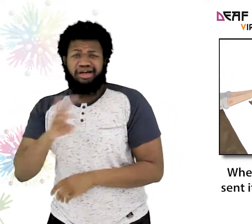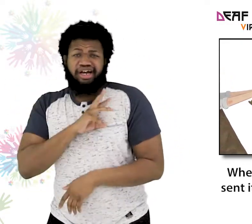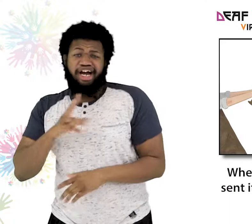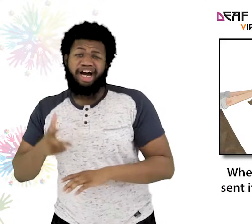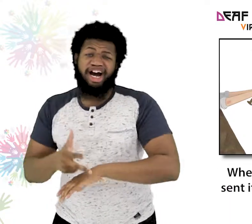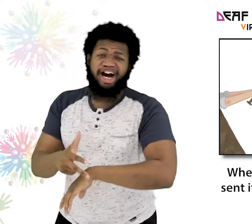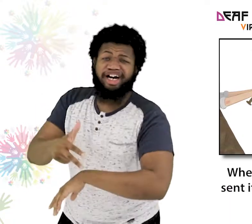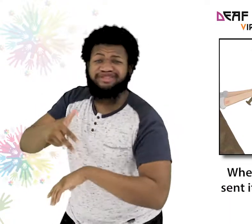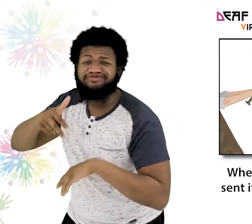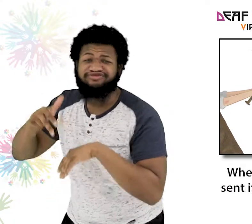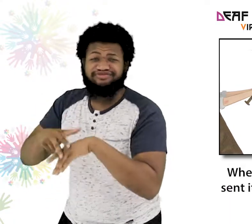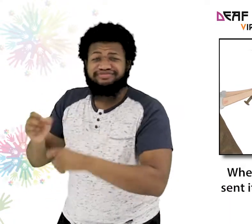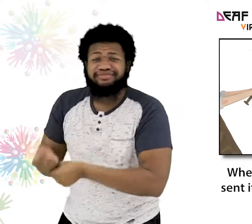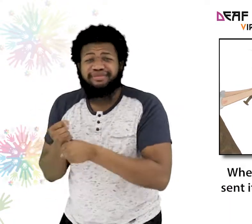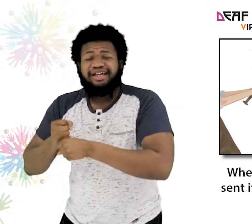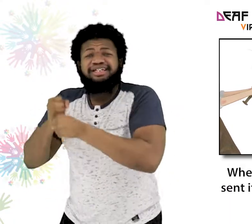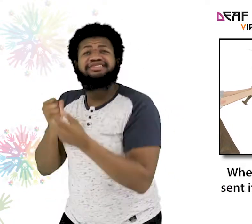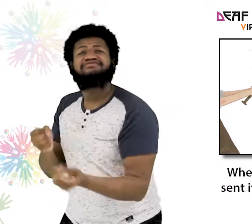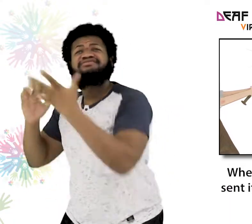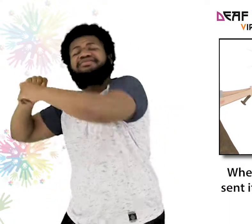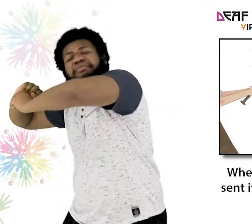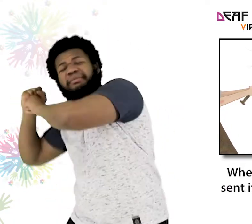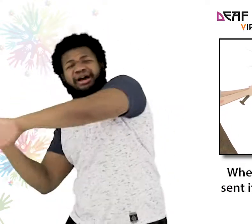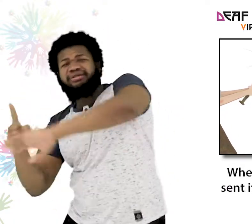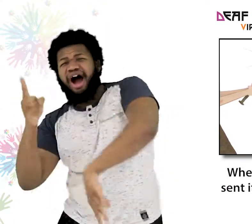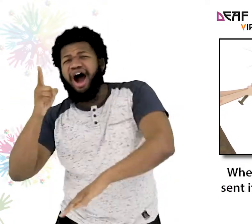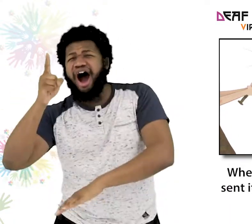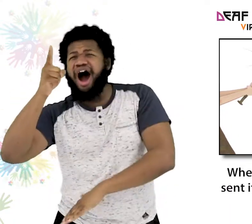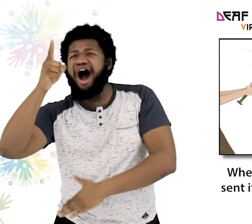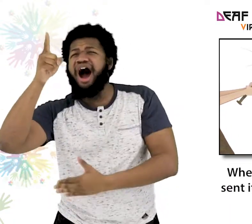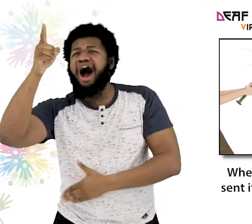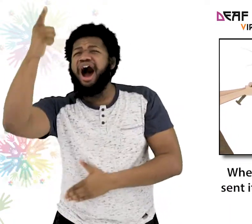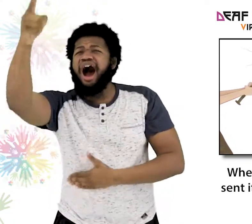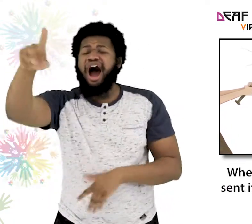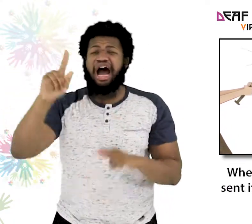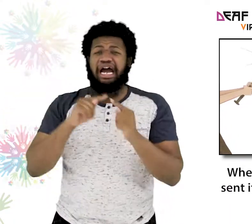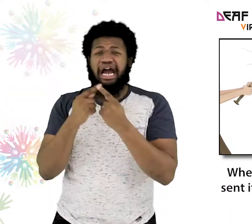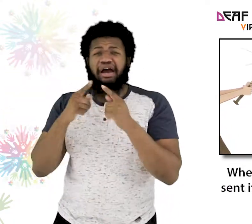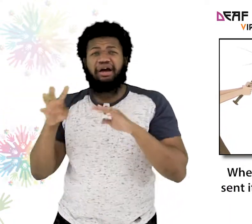And when he was up at bat, he sent it soaring so that no one could catch it.